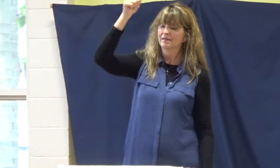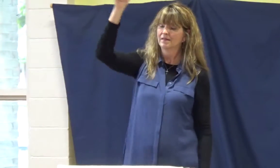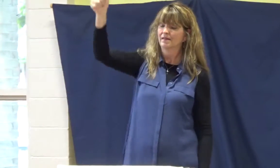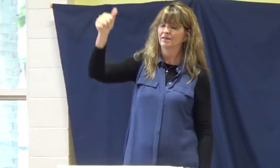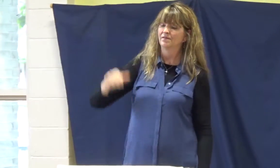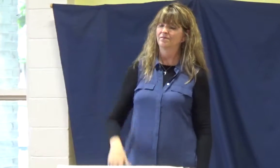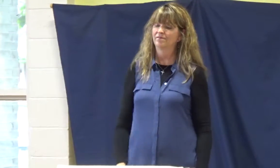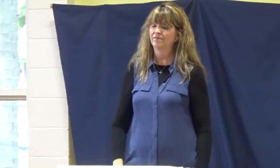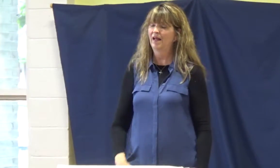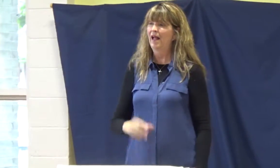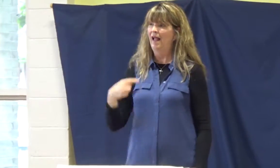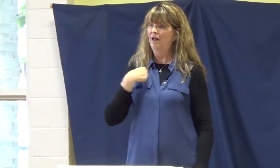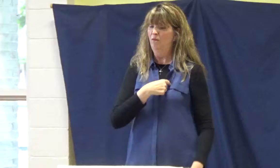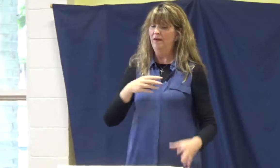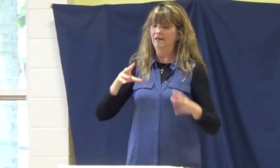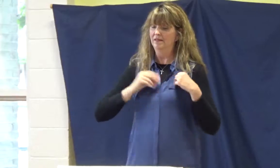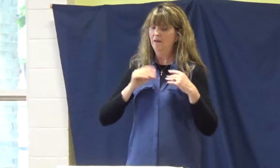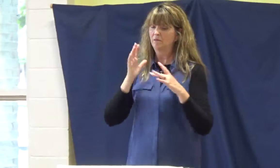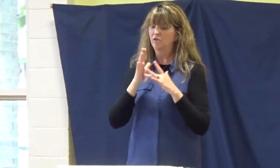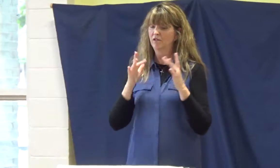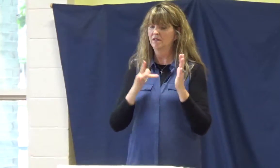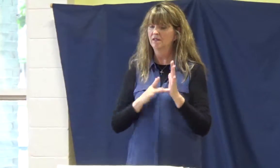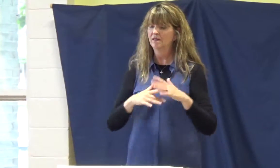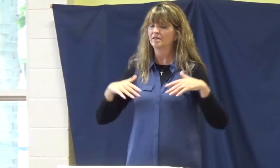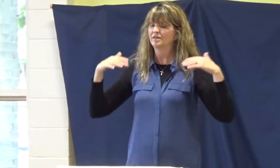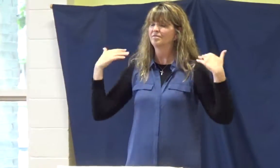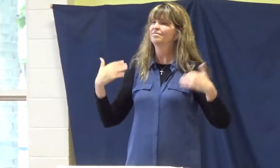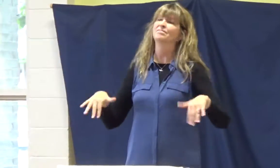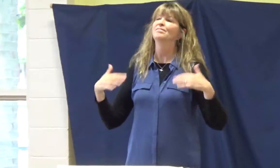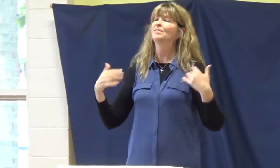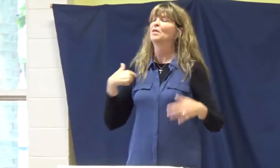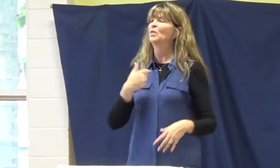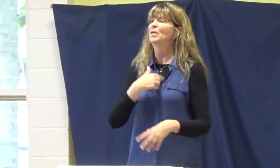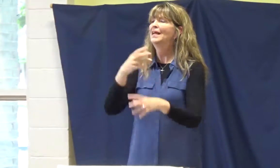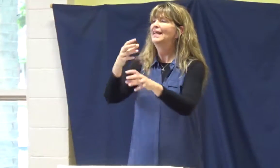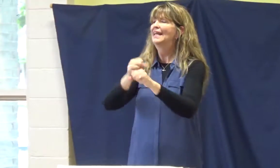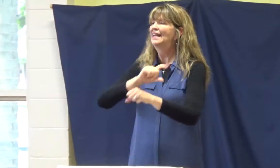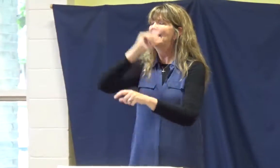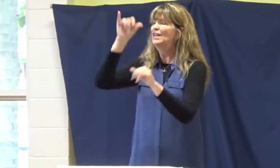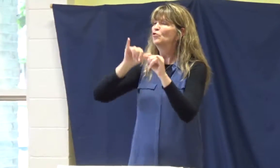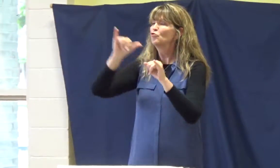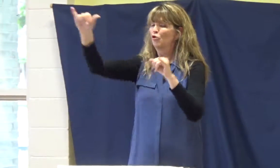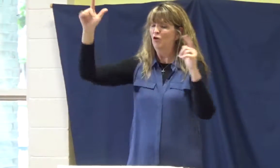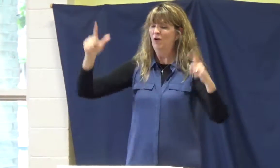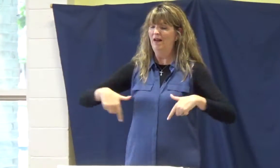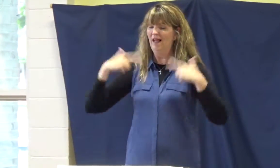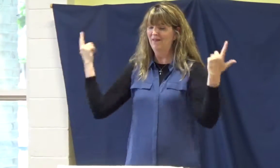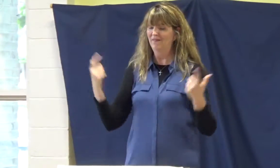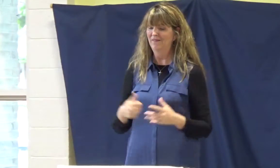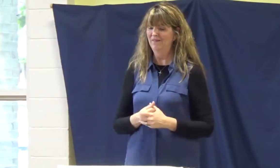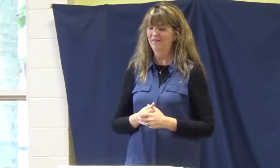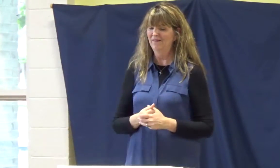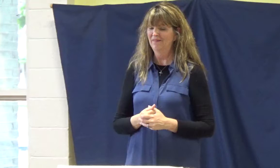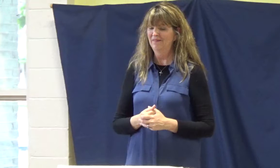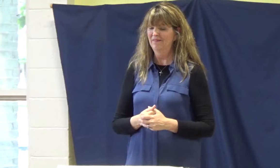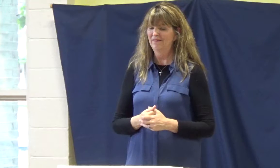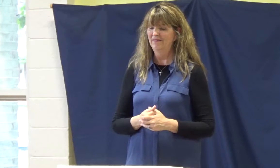us the wages of sin are death. But because Jesus sacrificed himself, we have